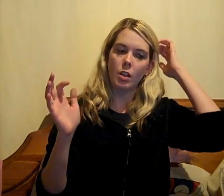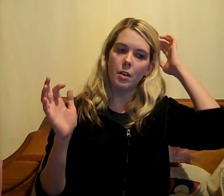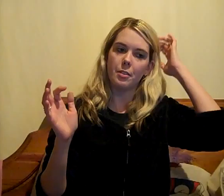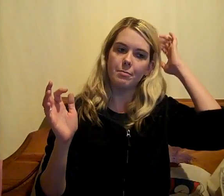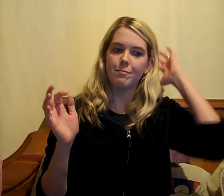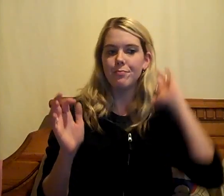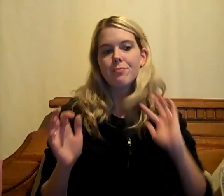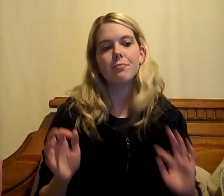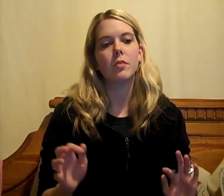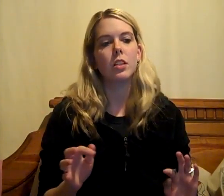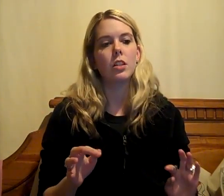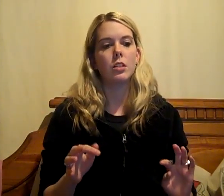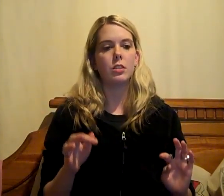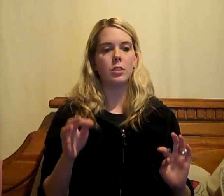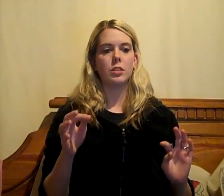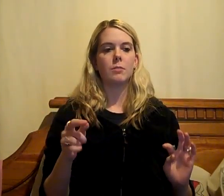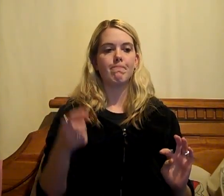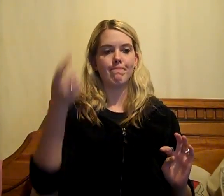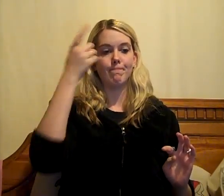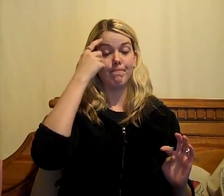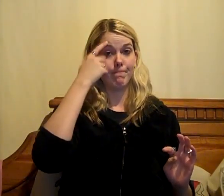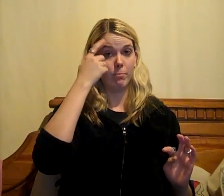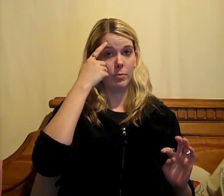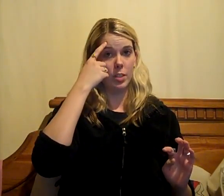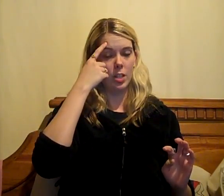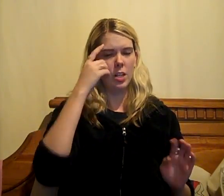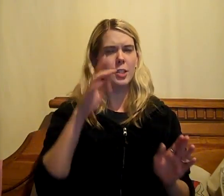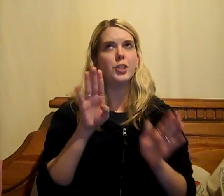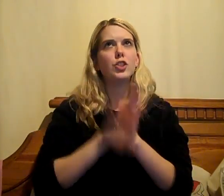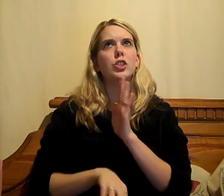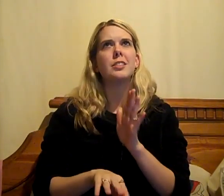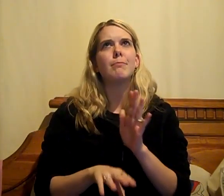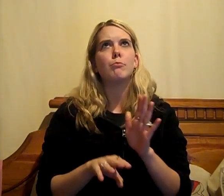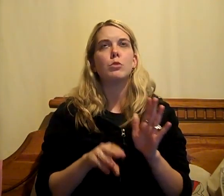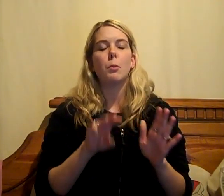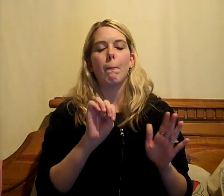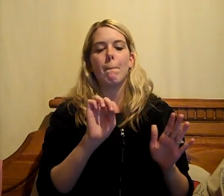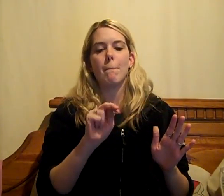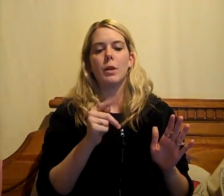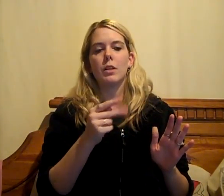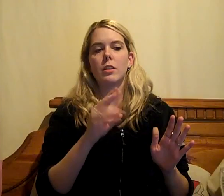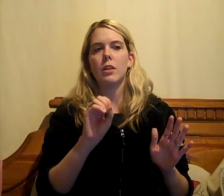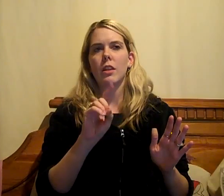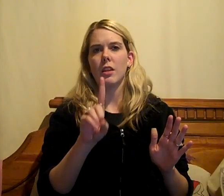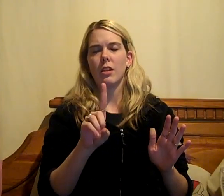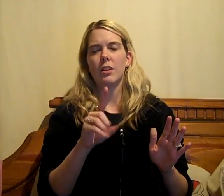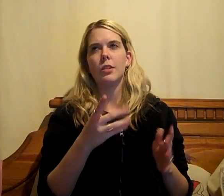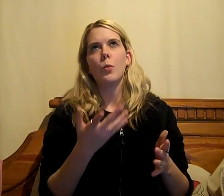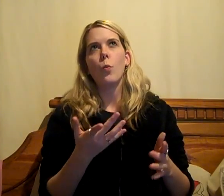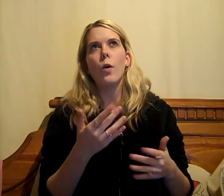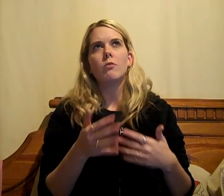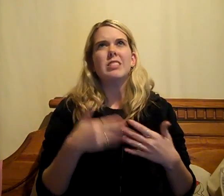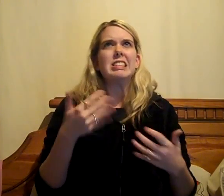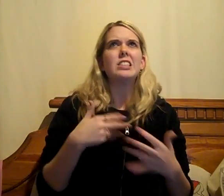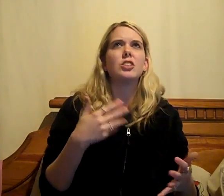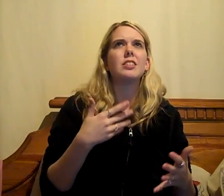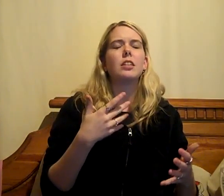So we're doing the cheaper method, or easier, not, I don't even know how to